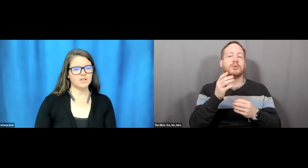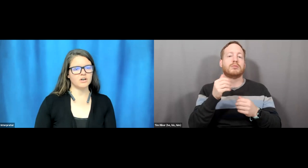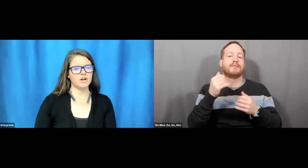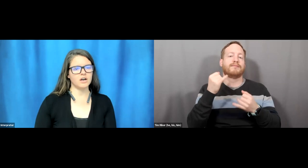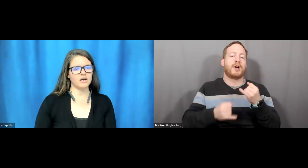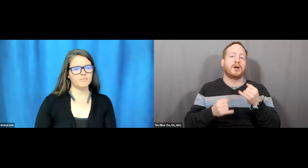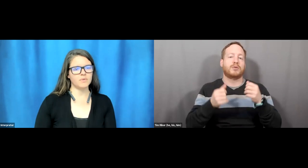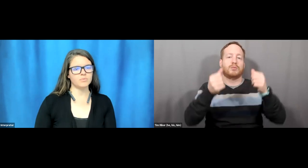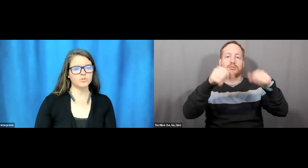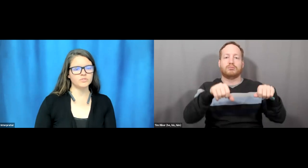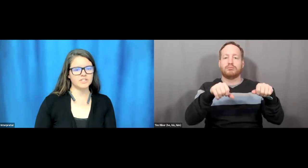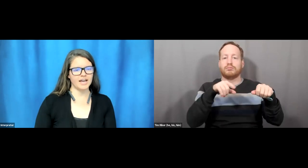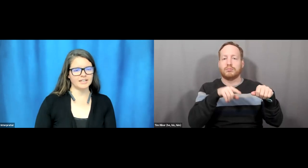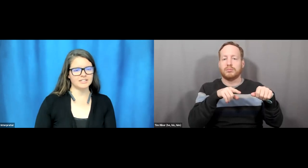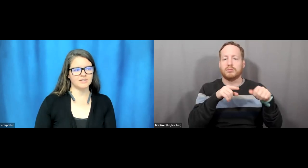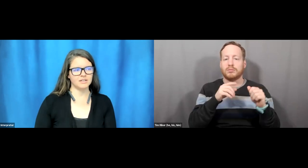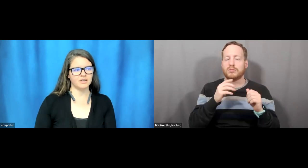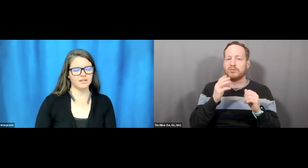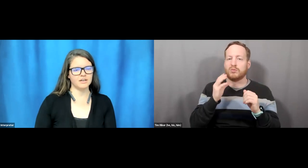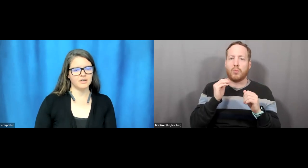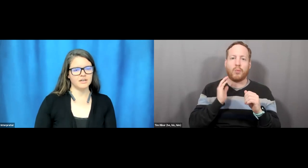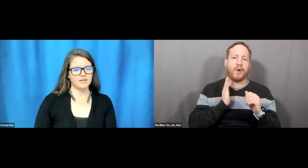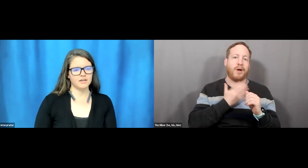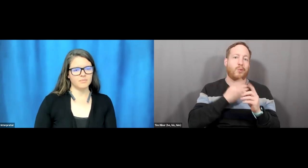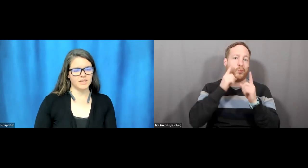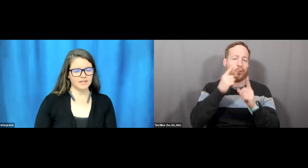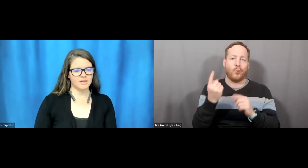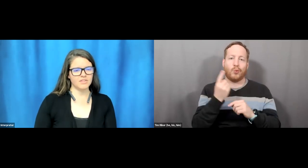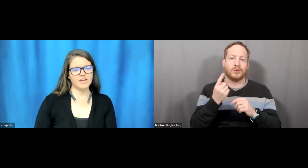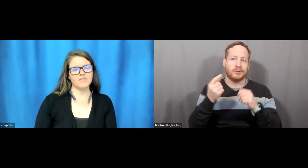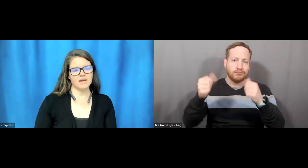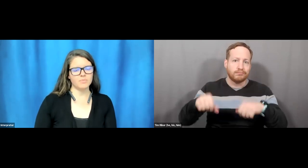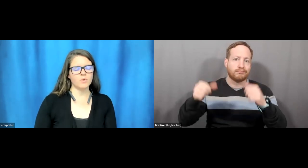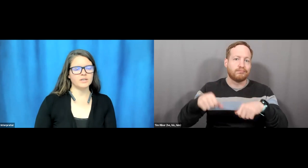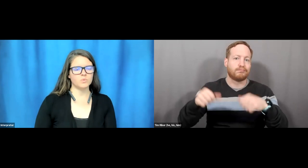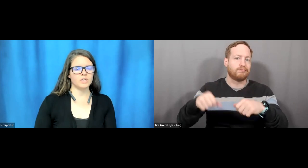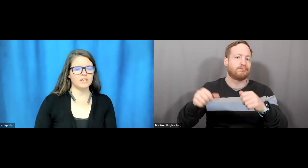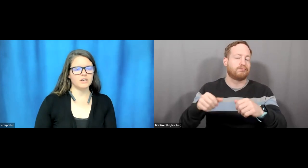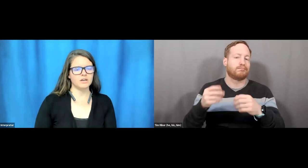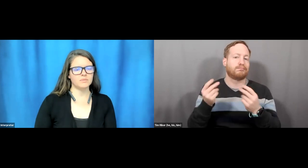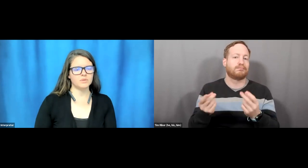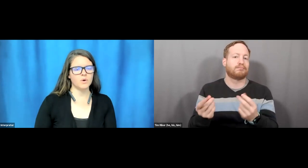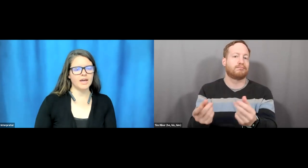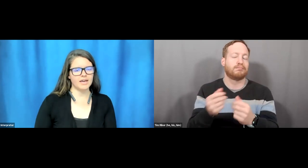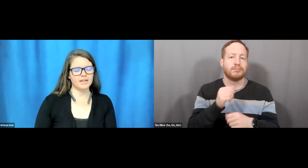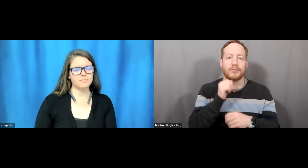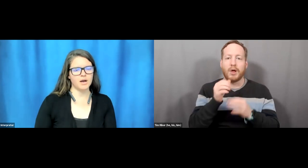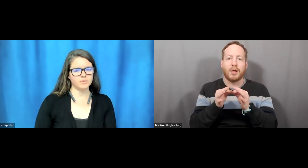they're approved at the meeting, then at that point, we go ahead and